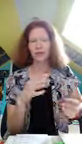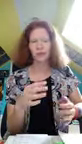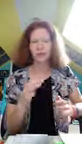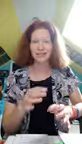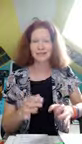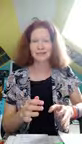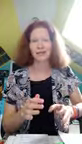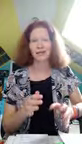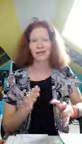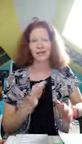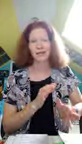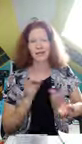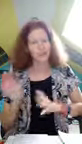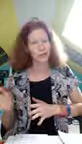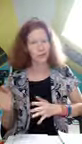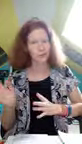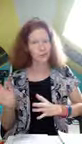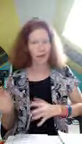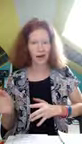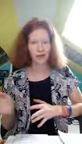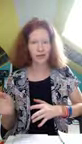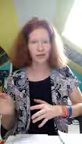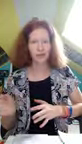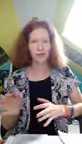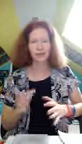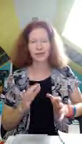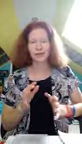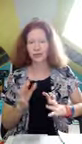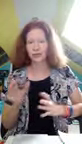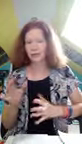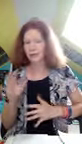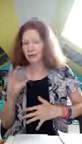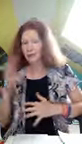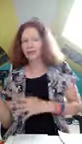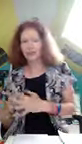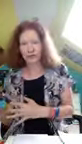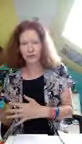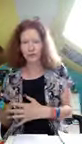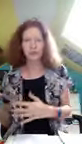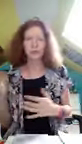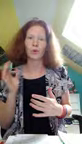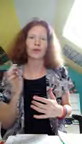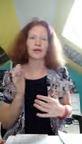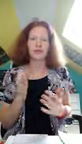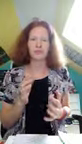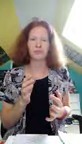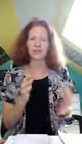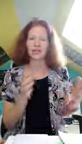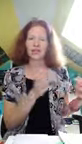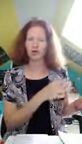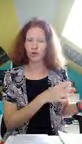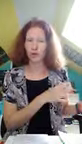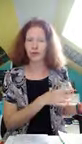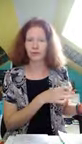you want to tell me something, we're going to have to go somewhere quieter, either back to the classroom, or if we're in a party, to a quieter